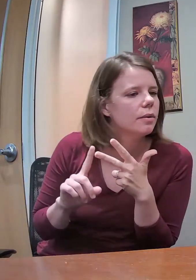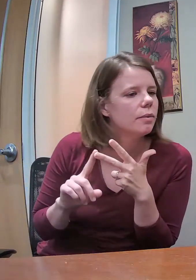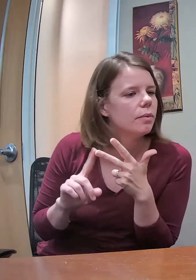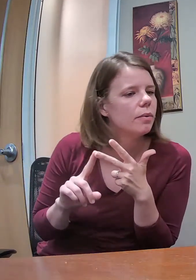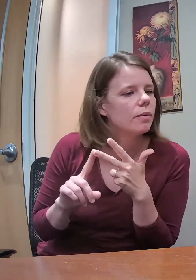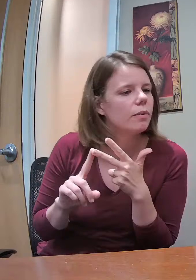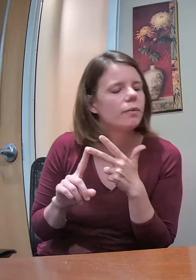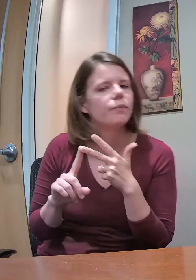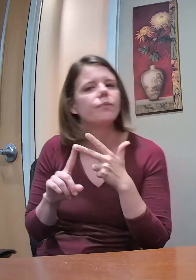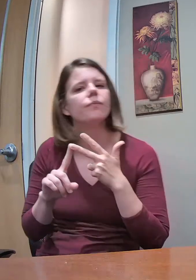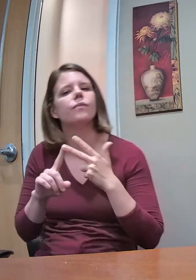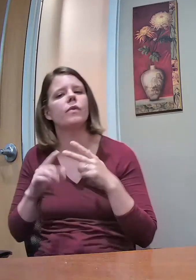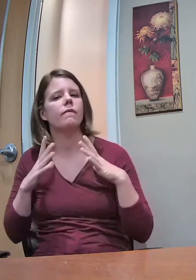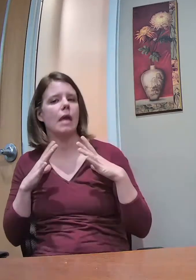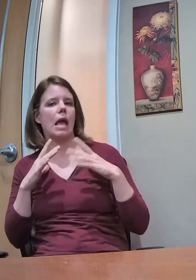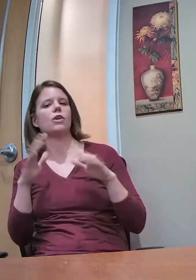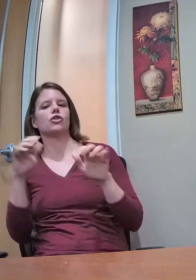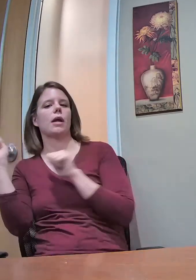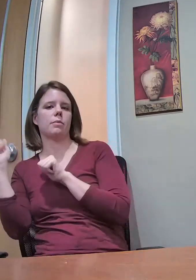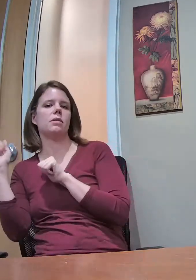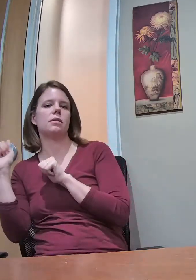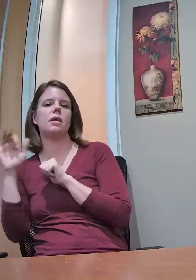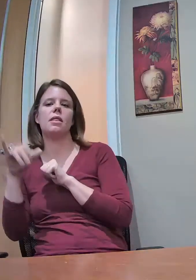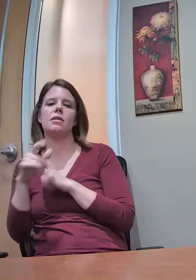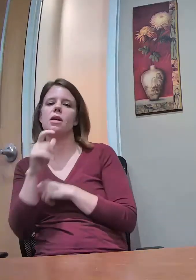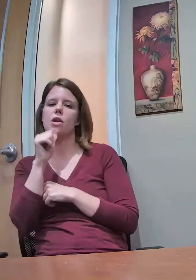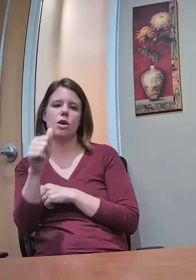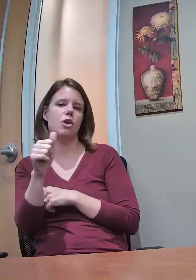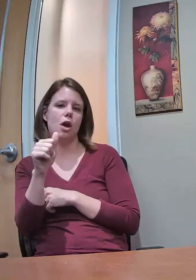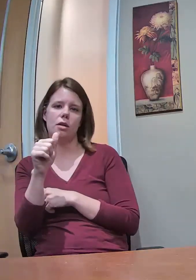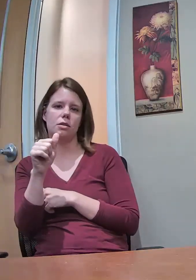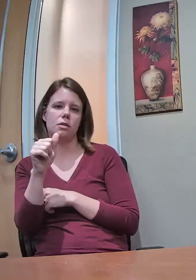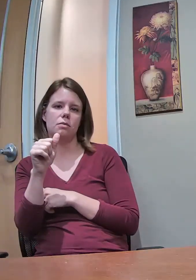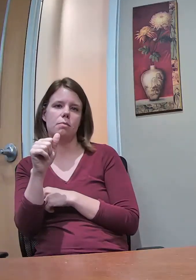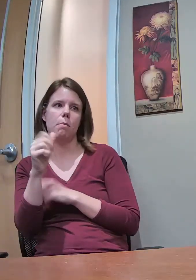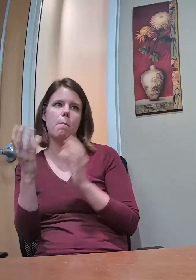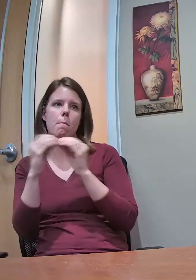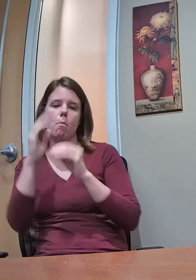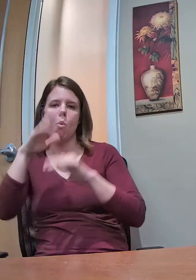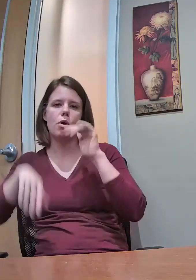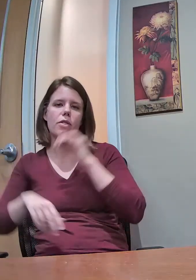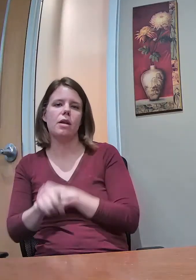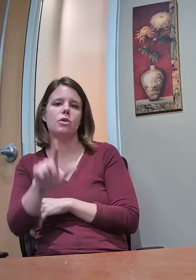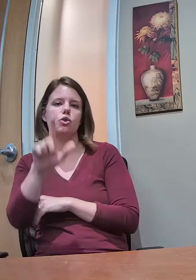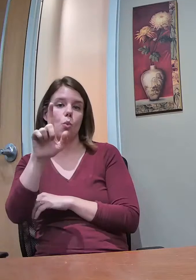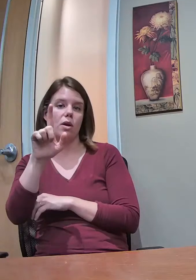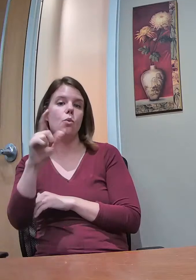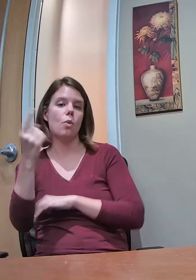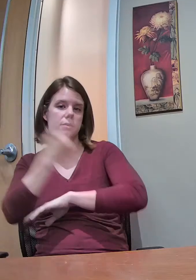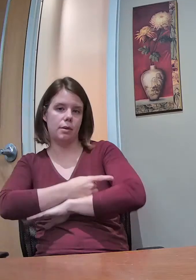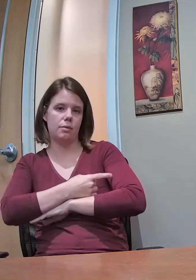one. Vacation absences must not exceed 21 days.